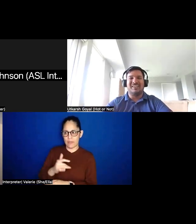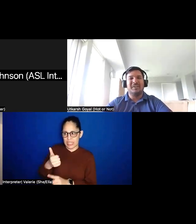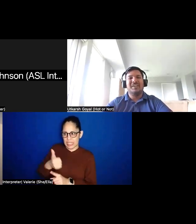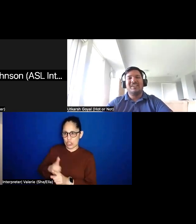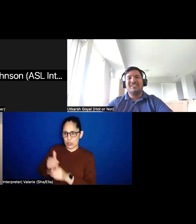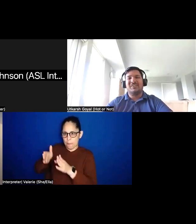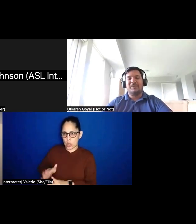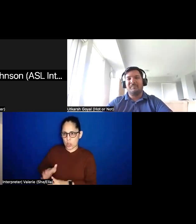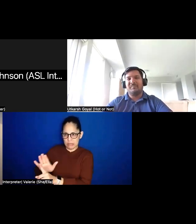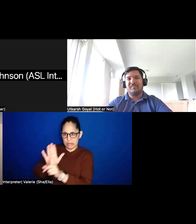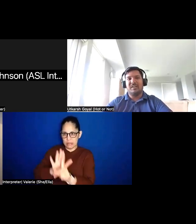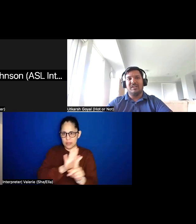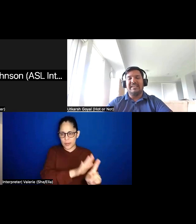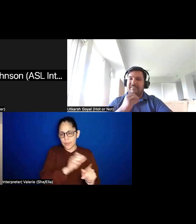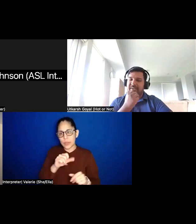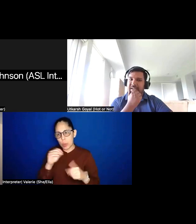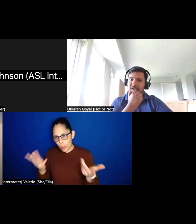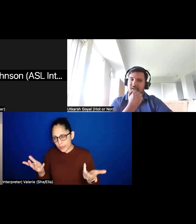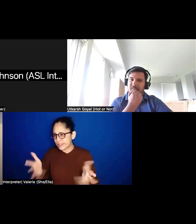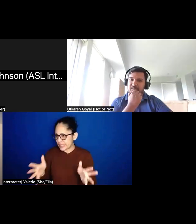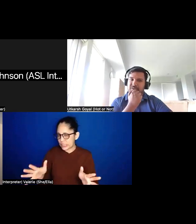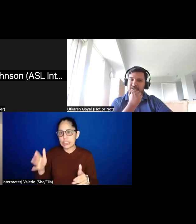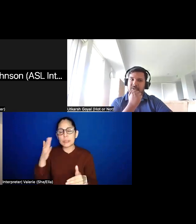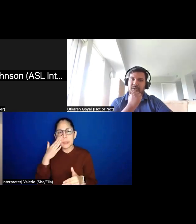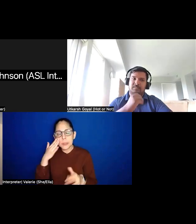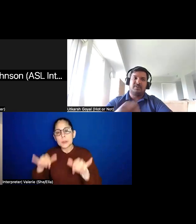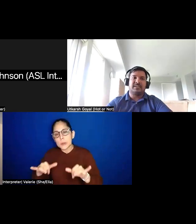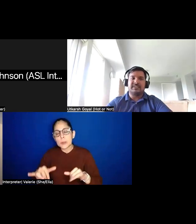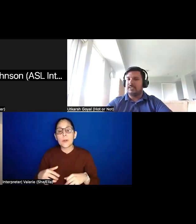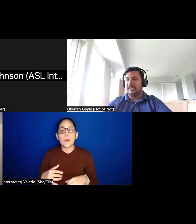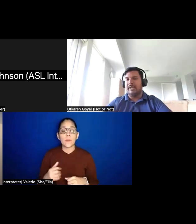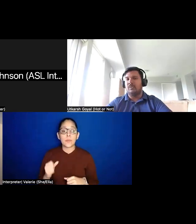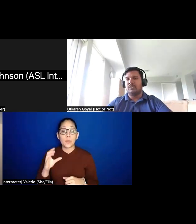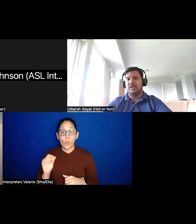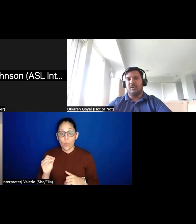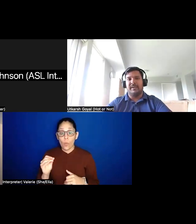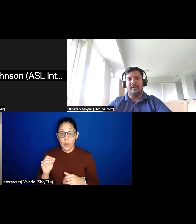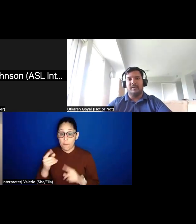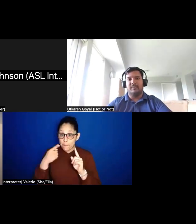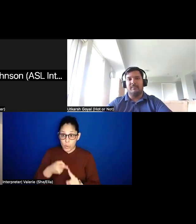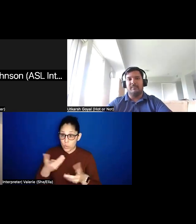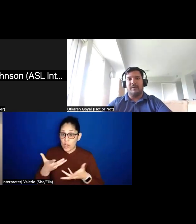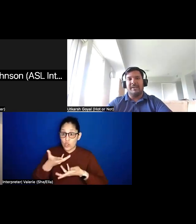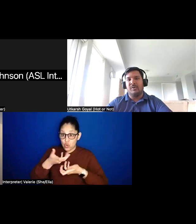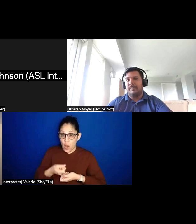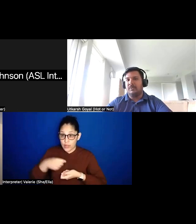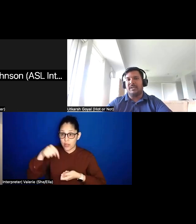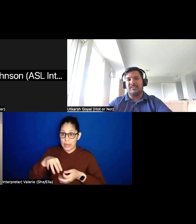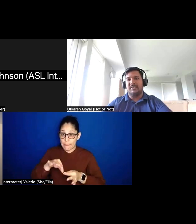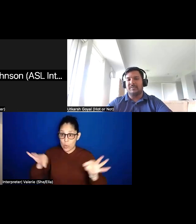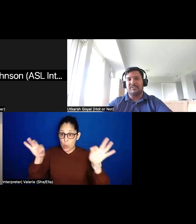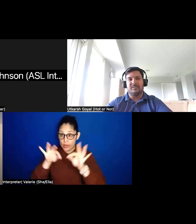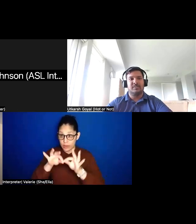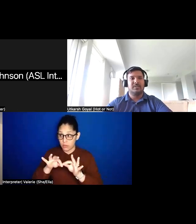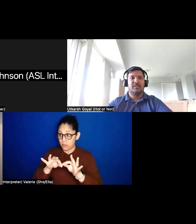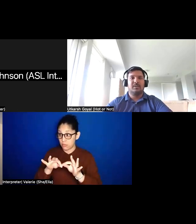in the middle. So yes, definitely, trust really goes a long way. Are you able to trust